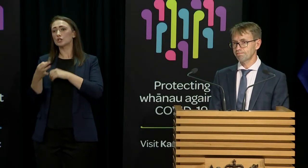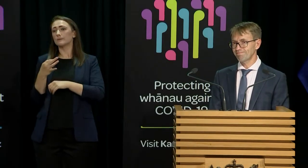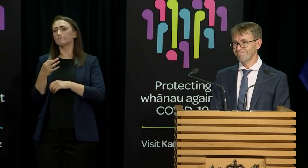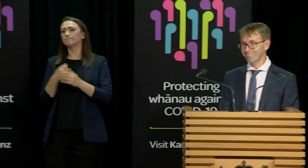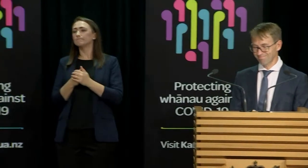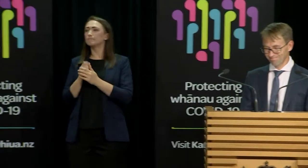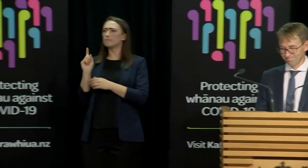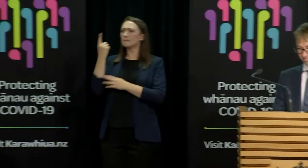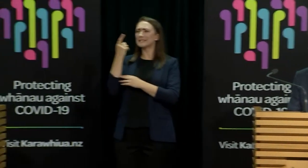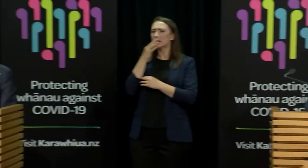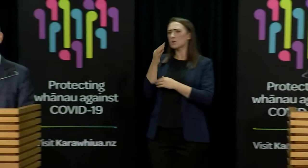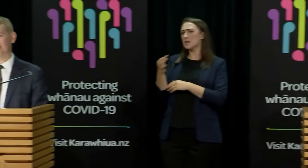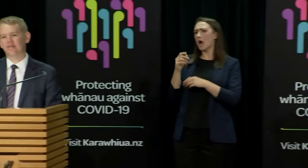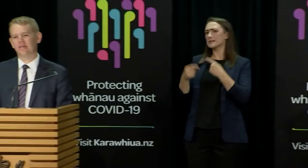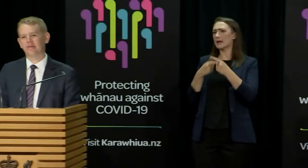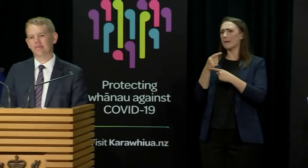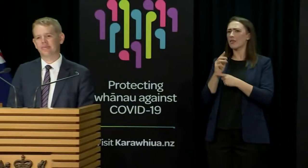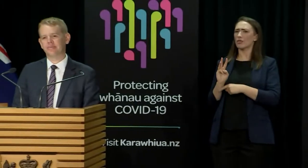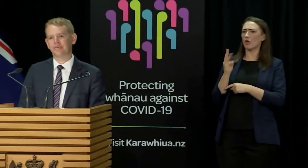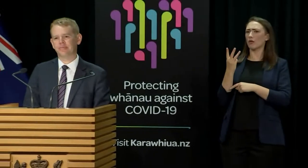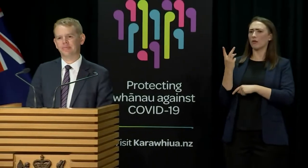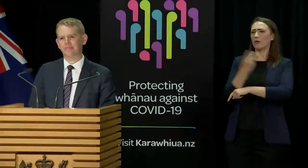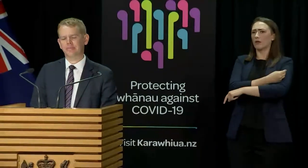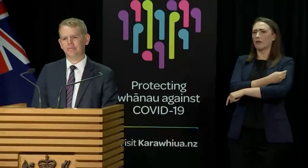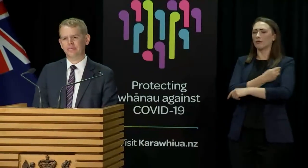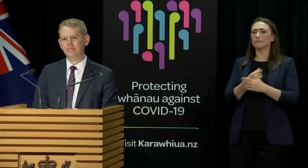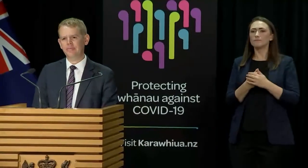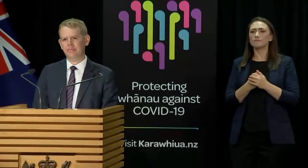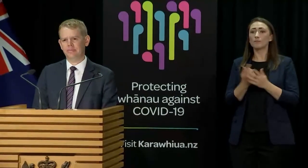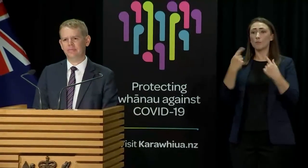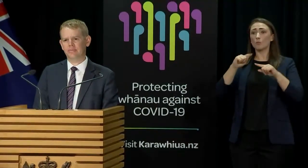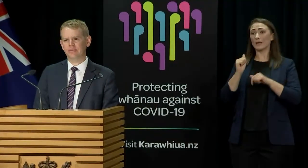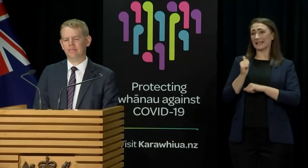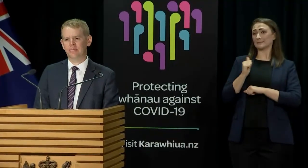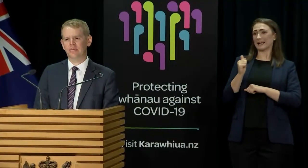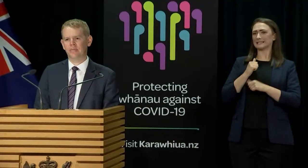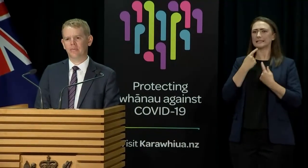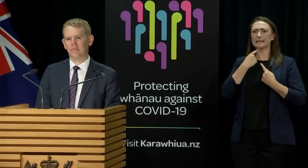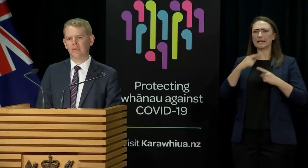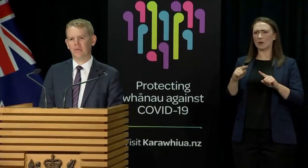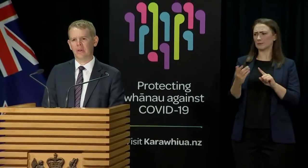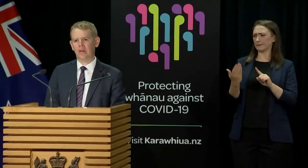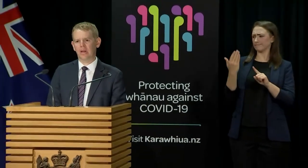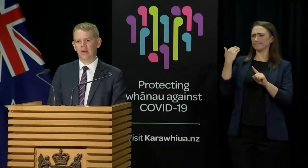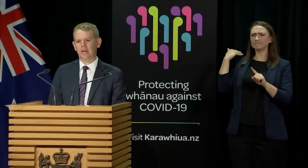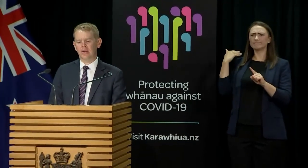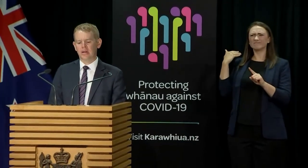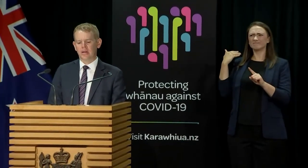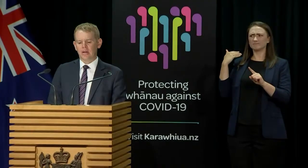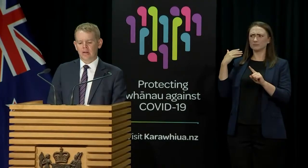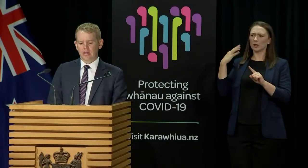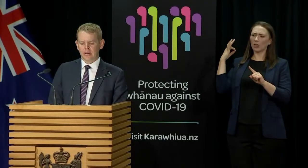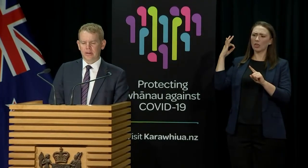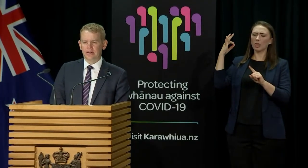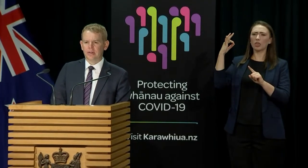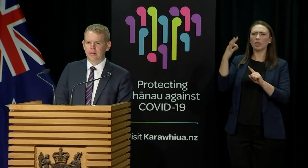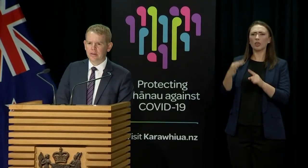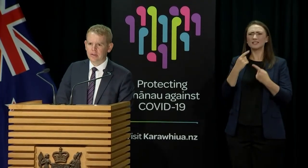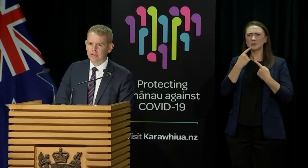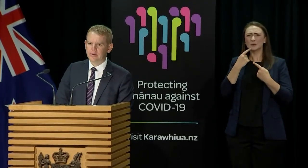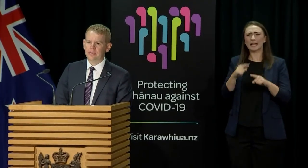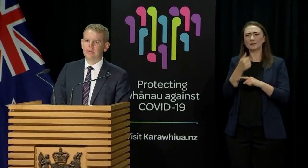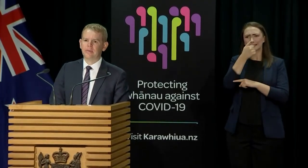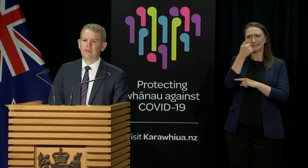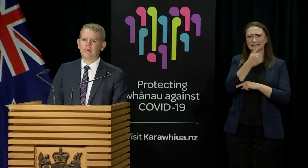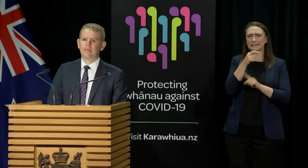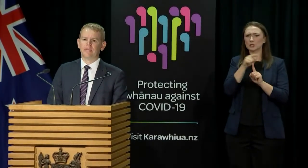boosters? We were expecting an announcement on this earlier in the year. Why has it taken so long to announce these boosters, and is